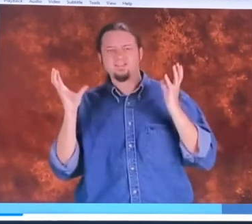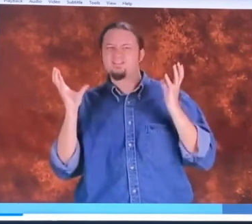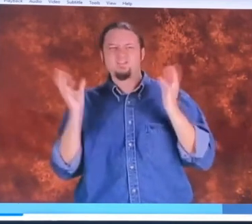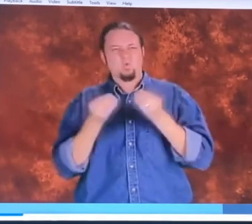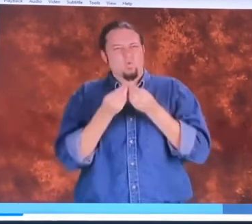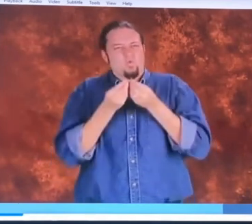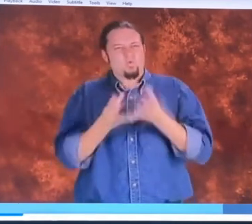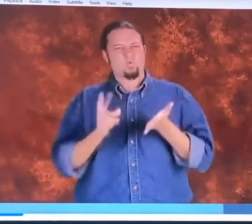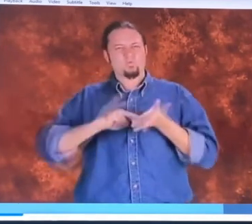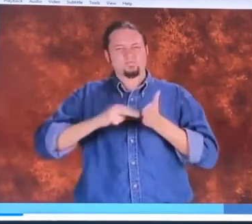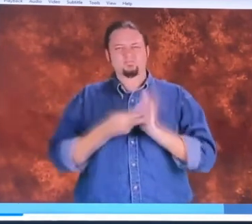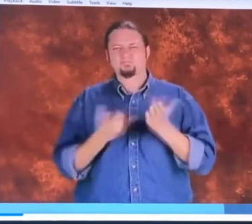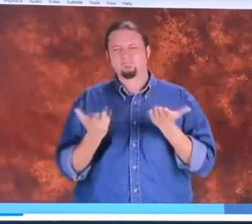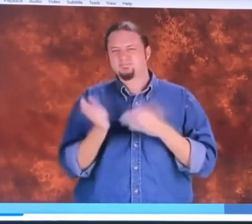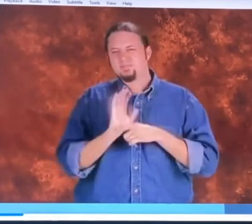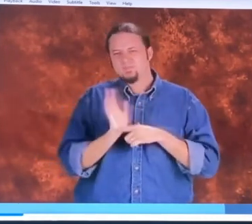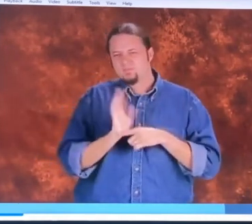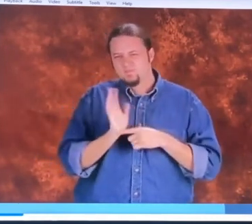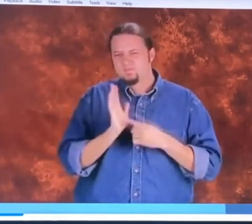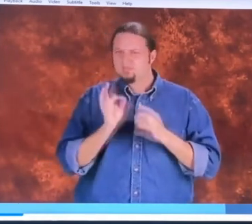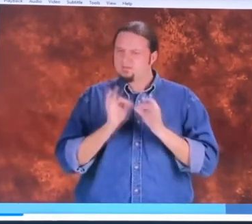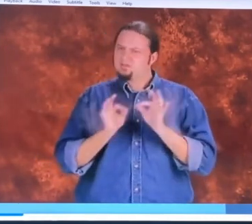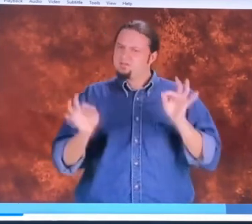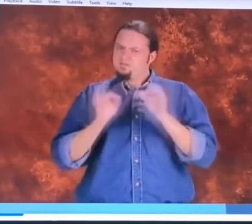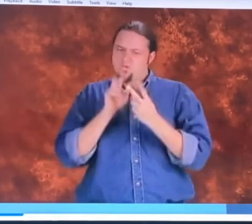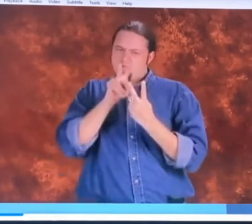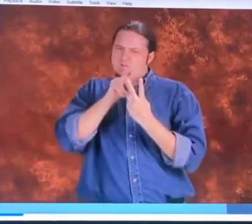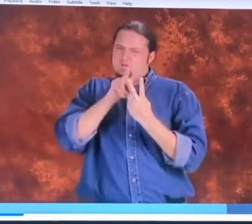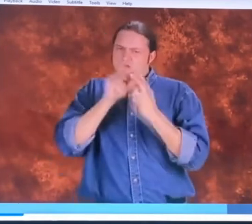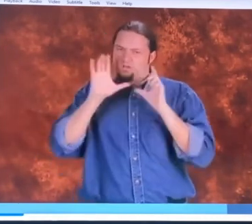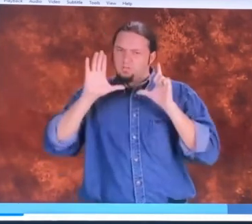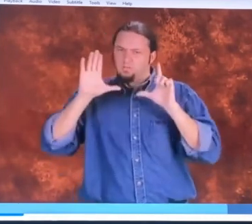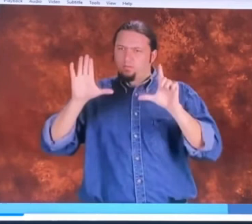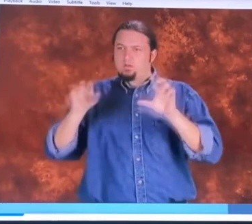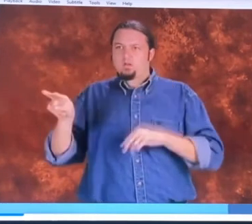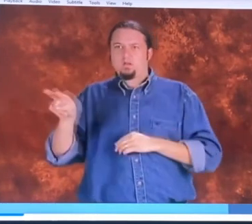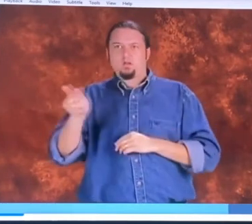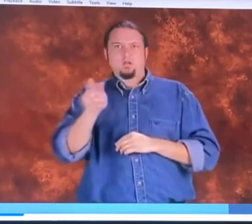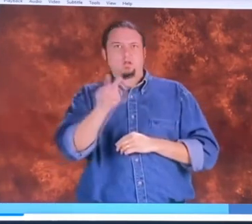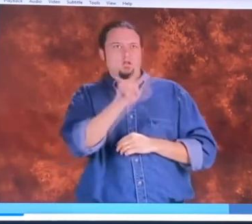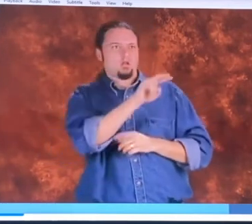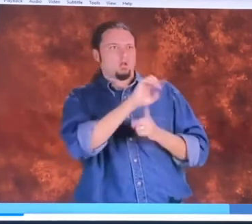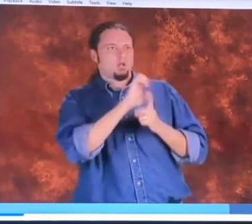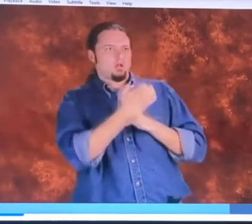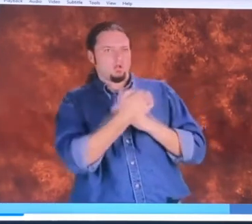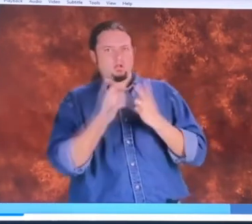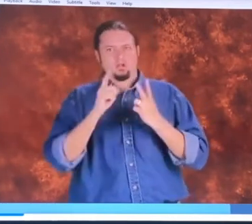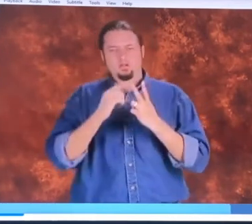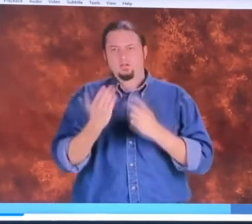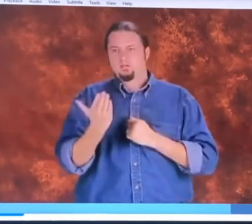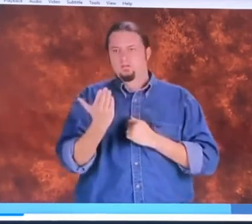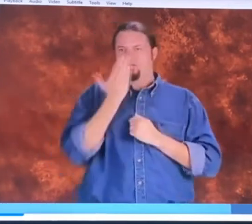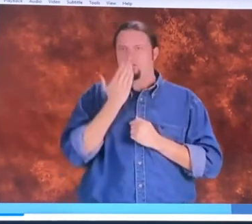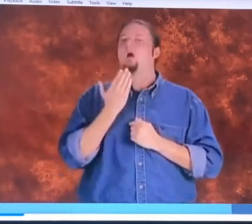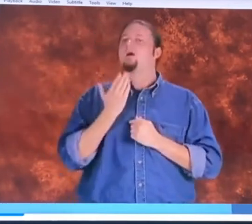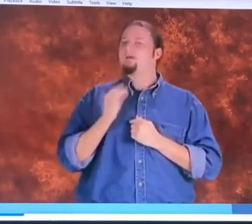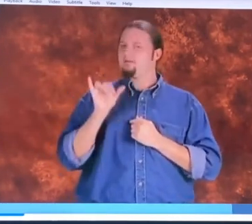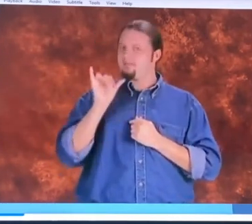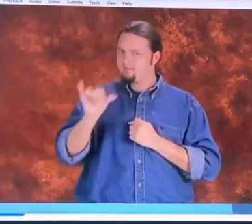capture that. Could you imagine watching a movie with the actor just blankly standing there with no emotions? That would be the worst movie